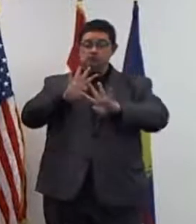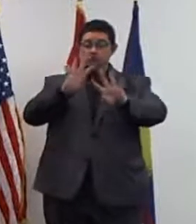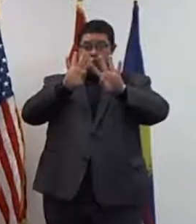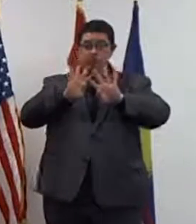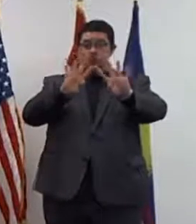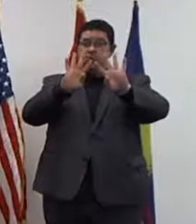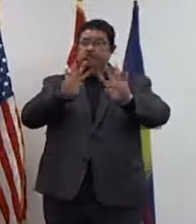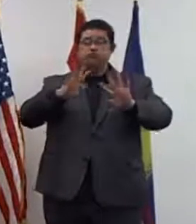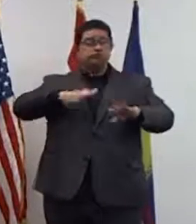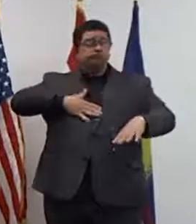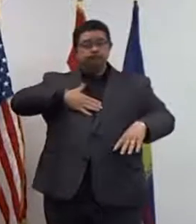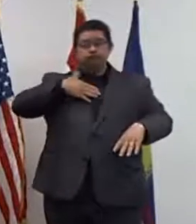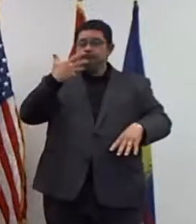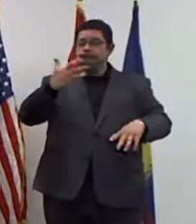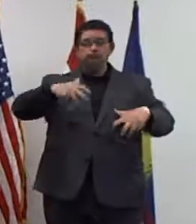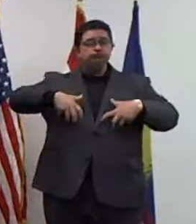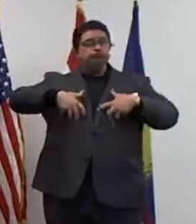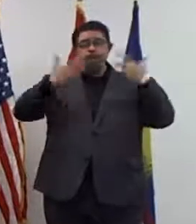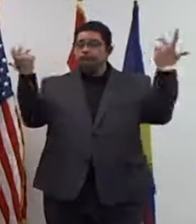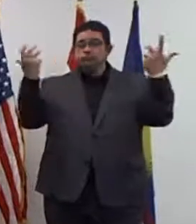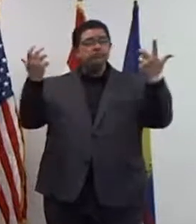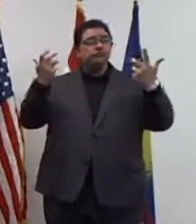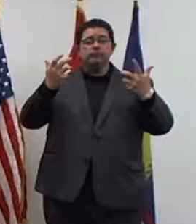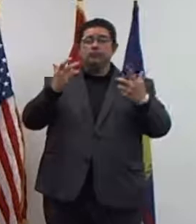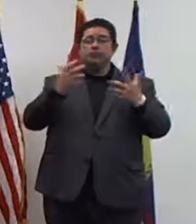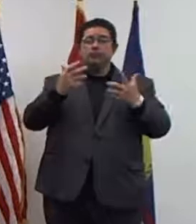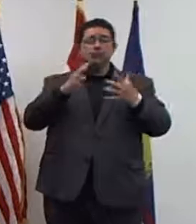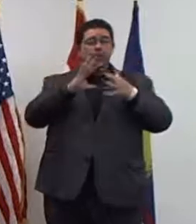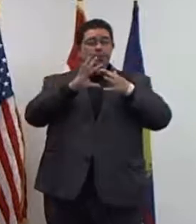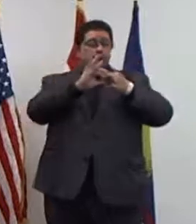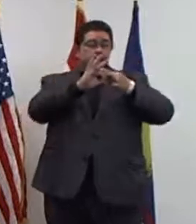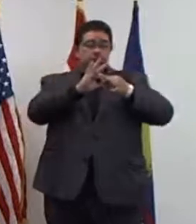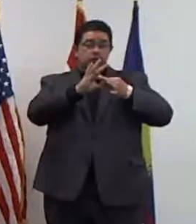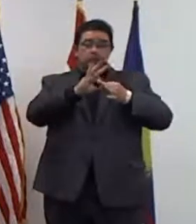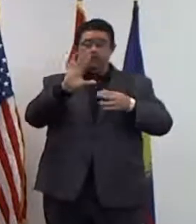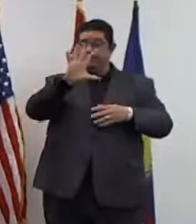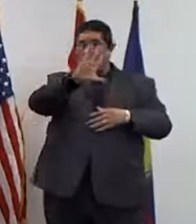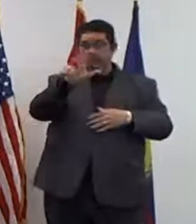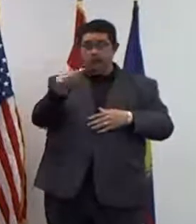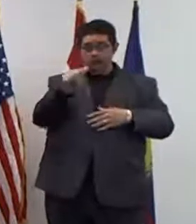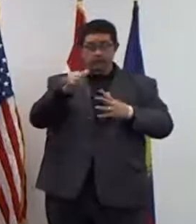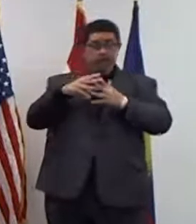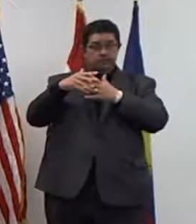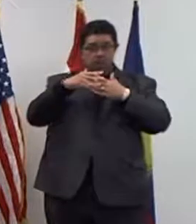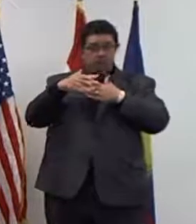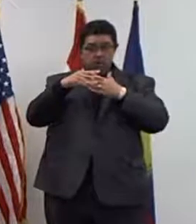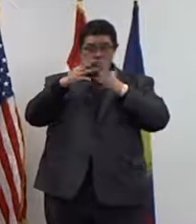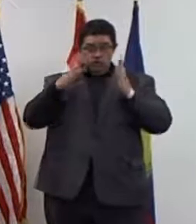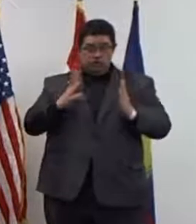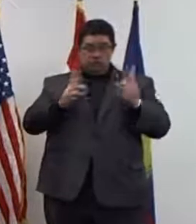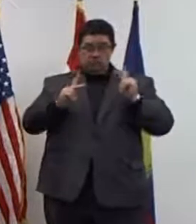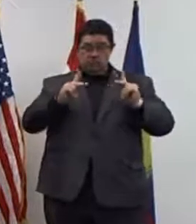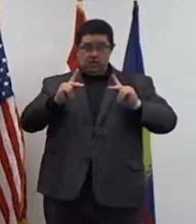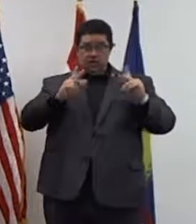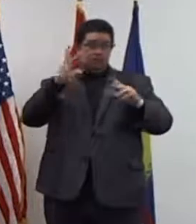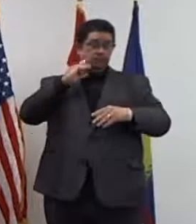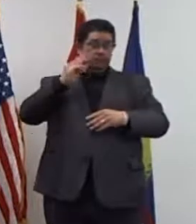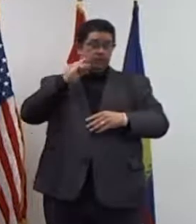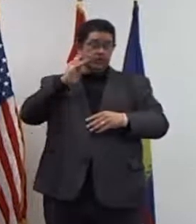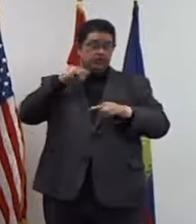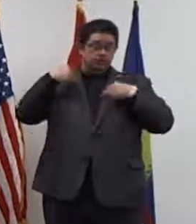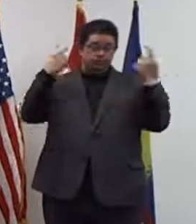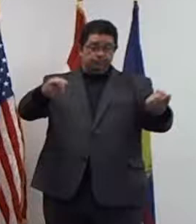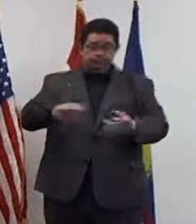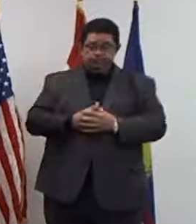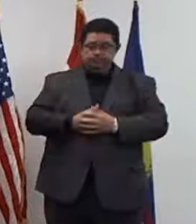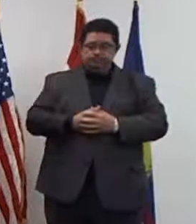been outraged by the treatment of African Americans historically. Protesting in the street has been a long part